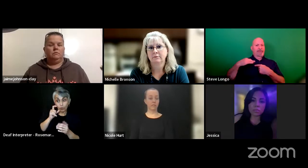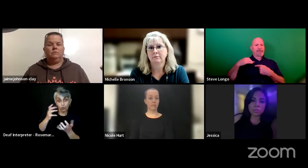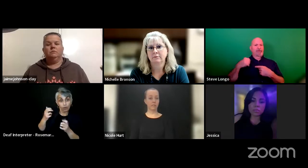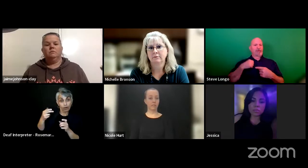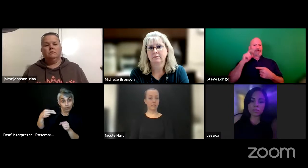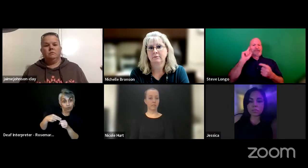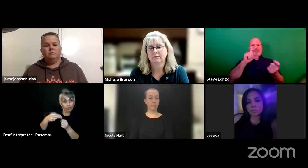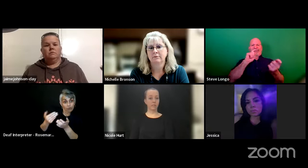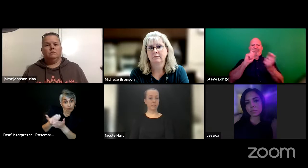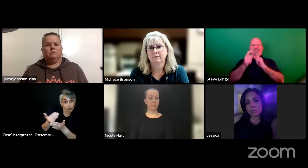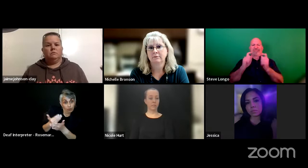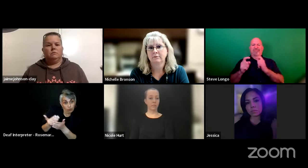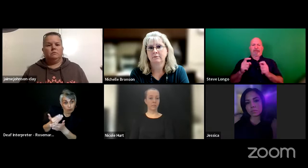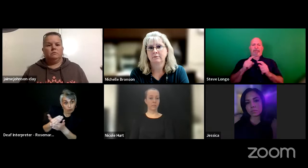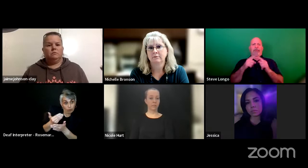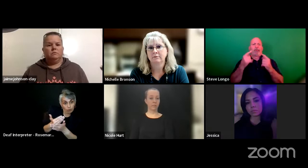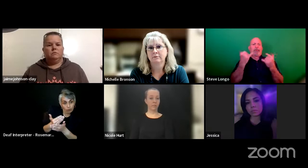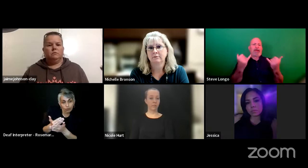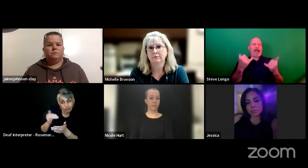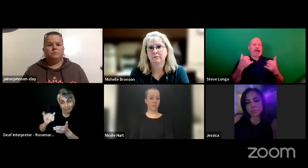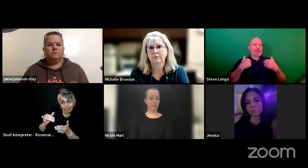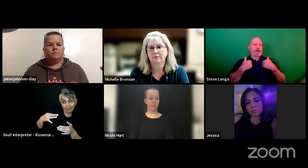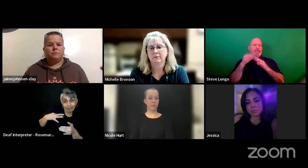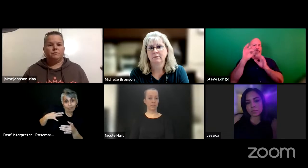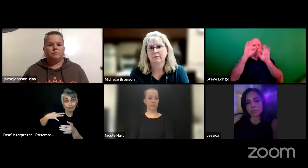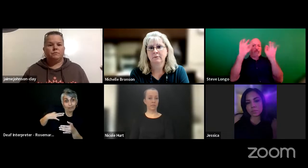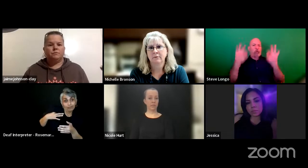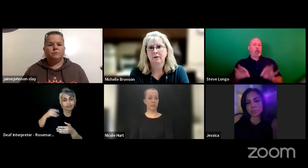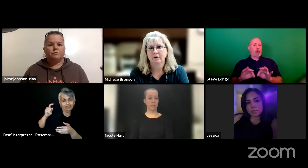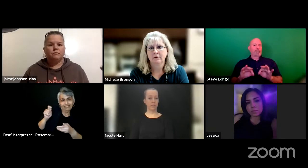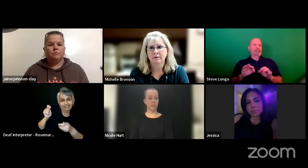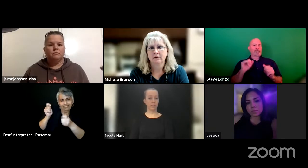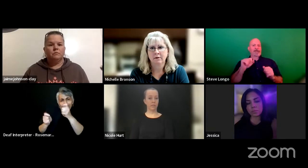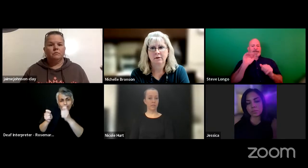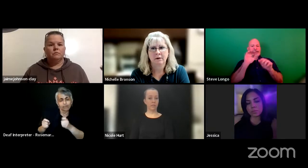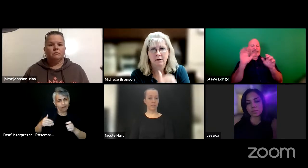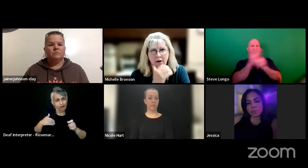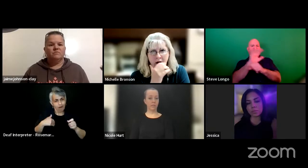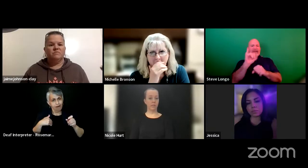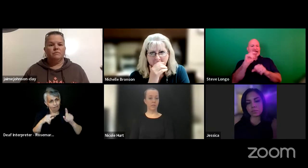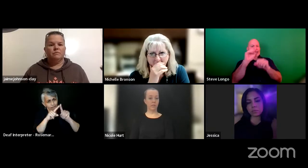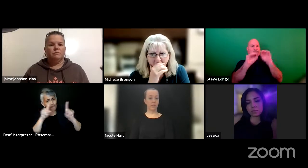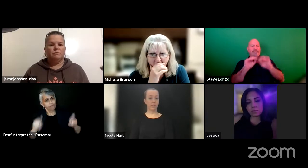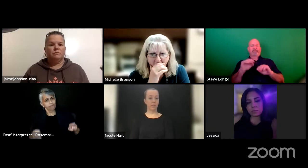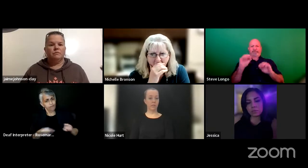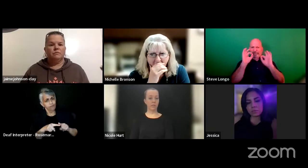Applications for new board members needs to be changed.